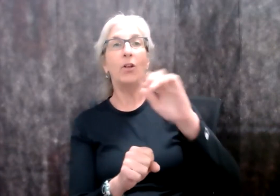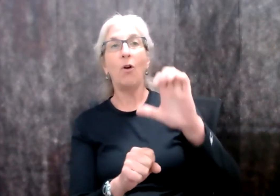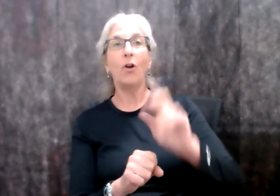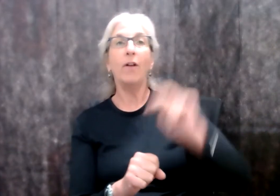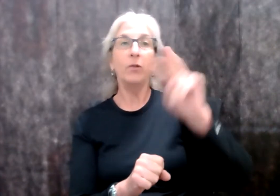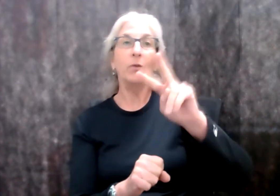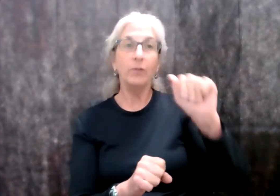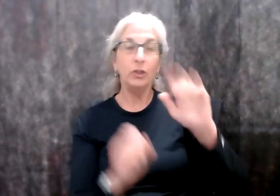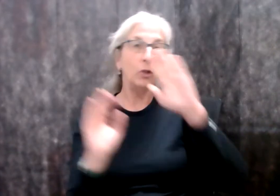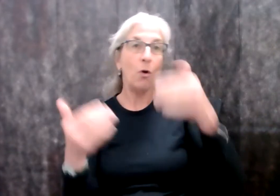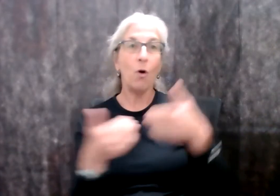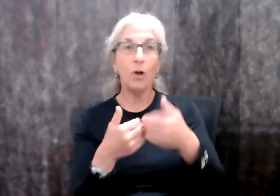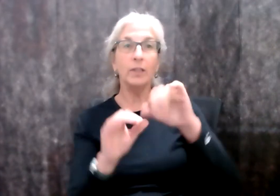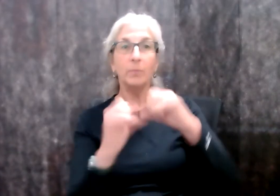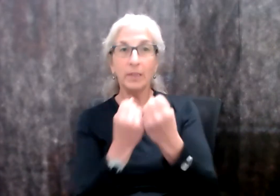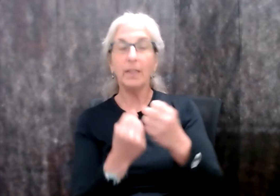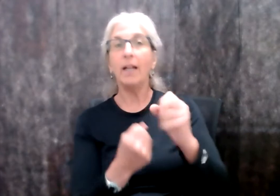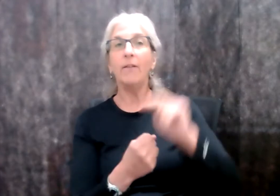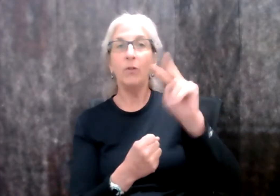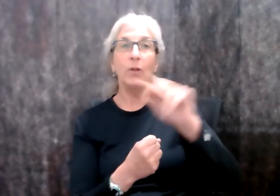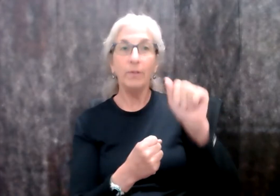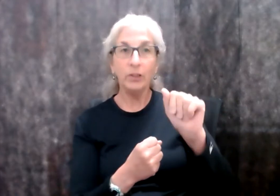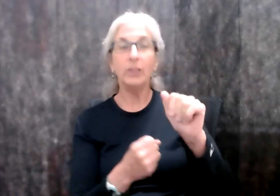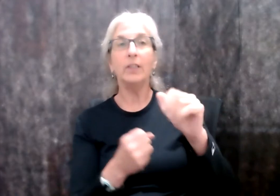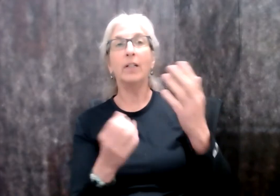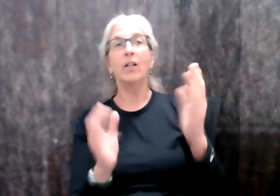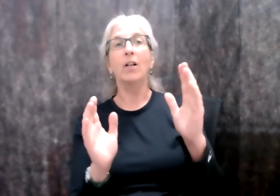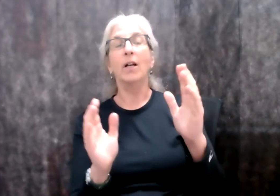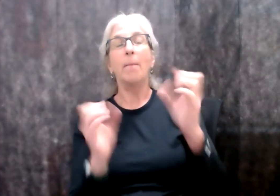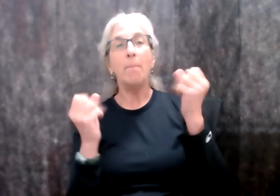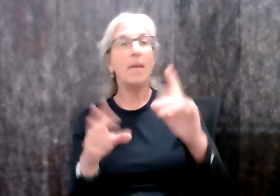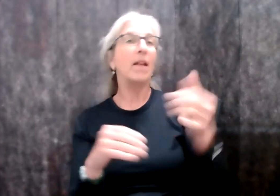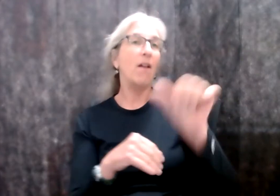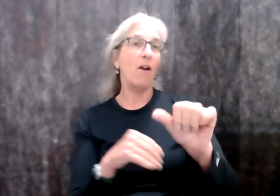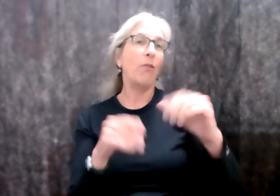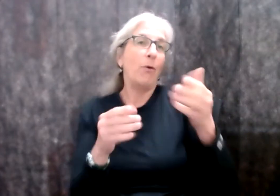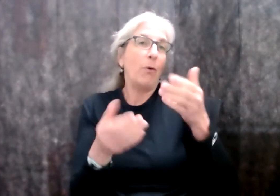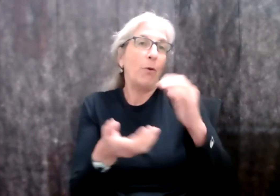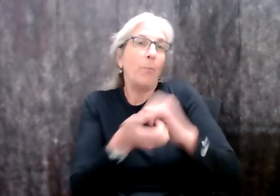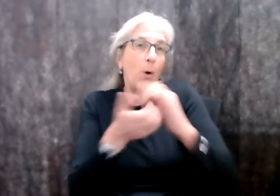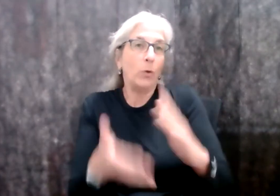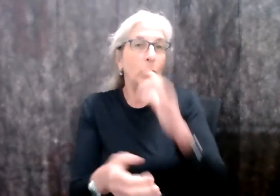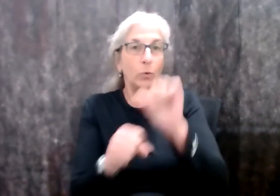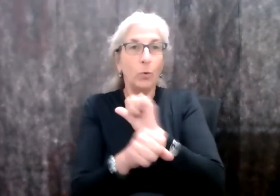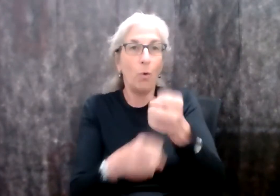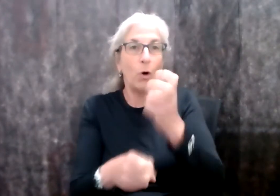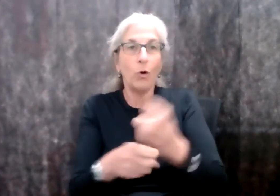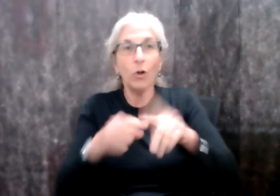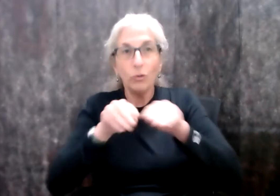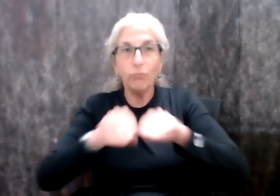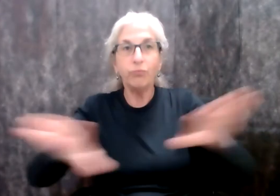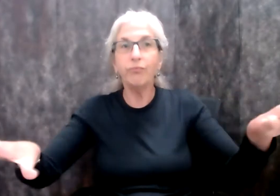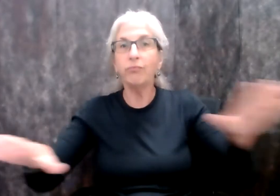Board for People with Disabilities, Training and Alumni Associations, and a number of other partners who've worked so hard with us to get the word out for this